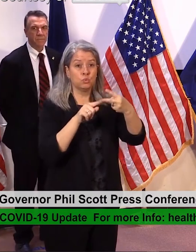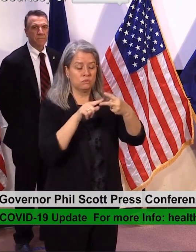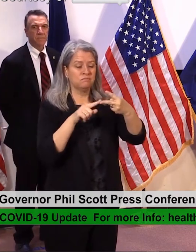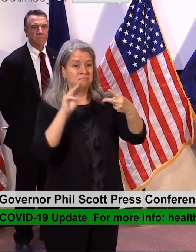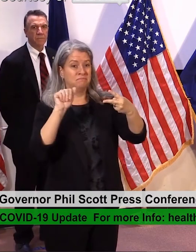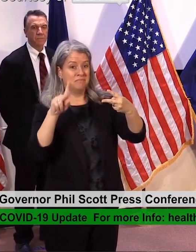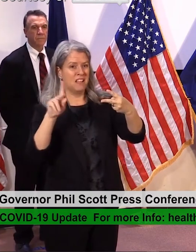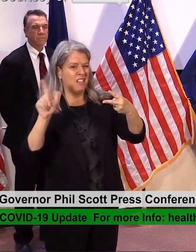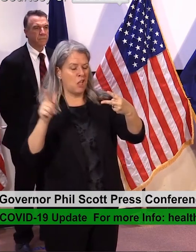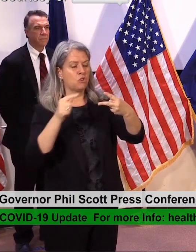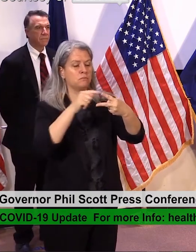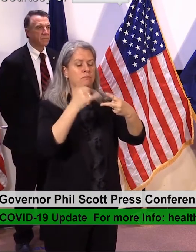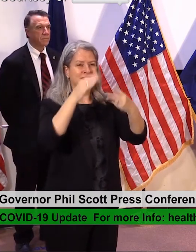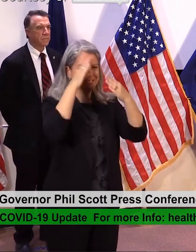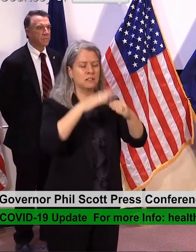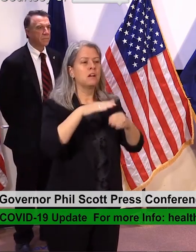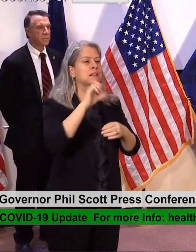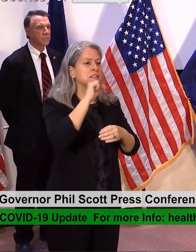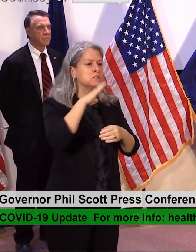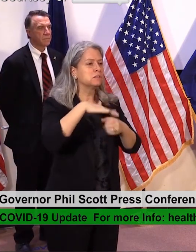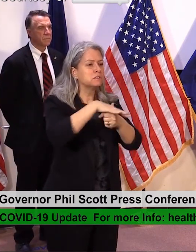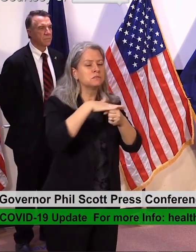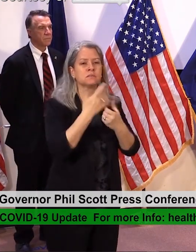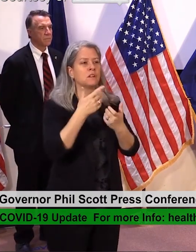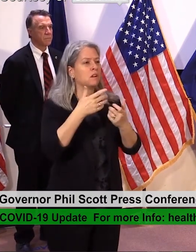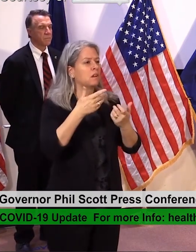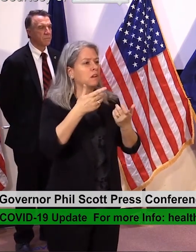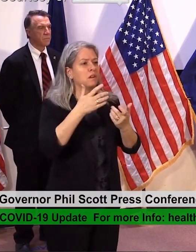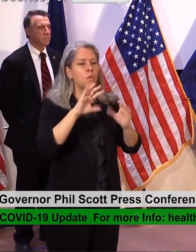They present special and high priority challenges.